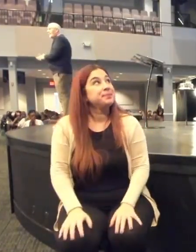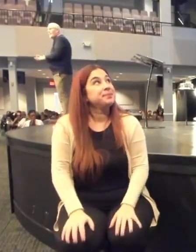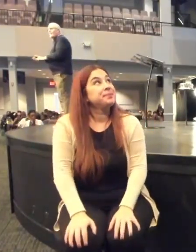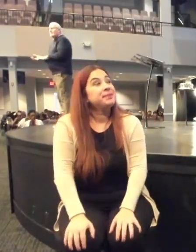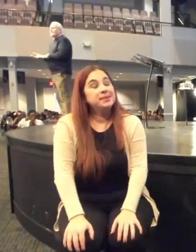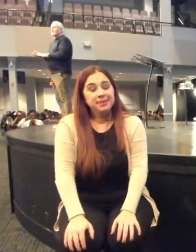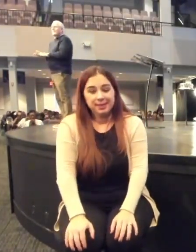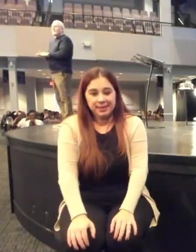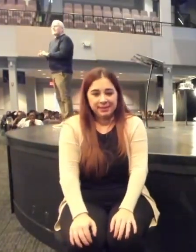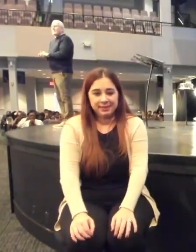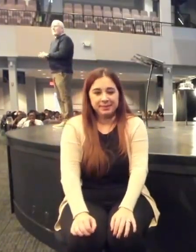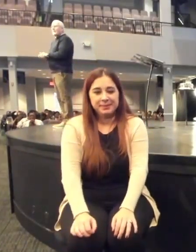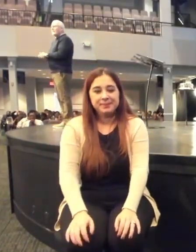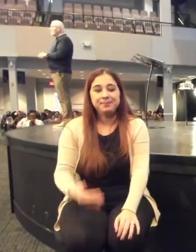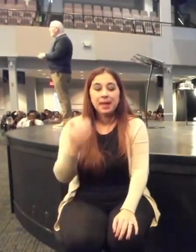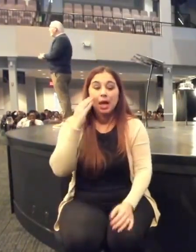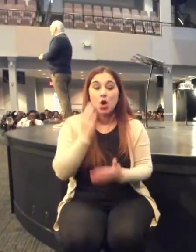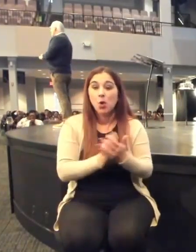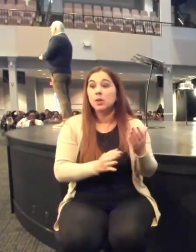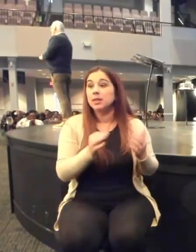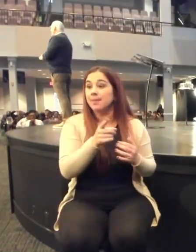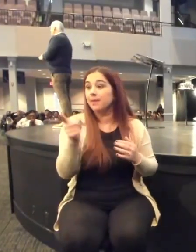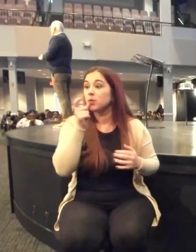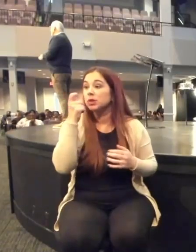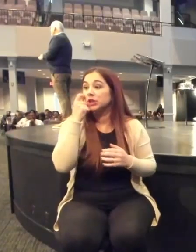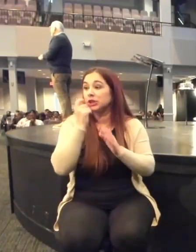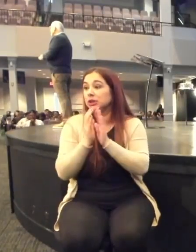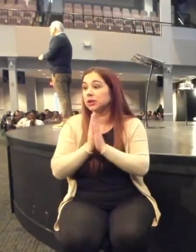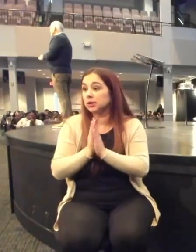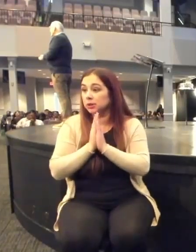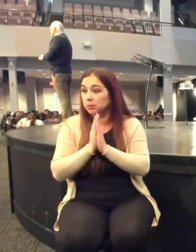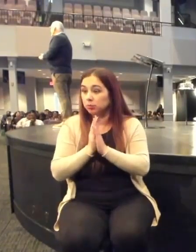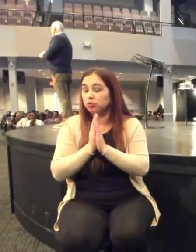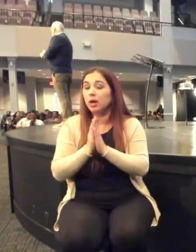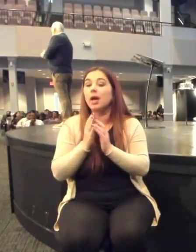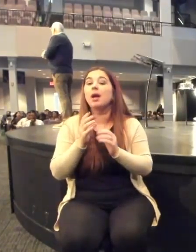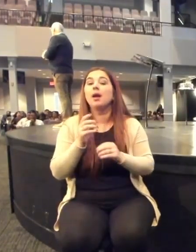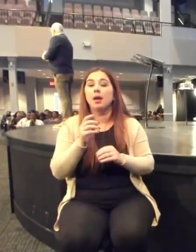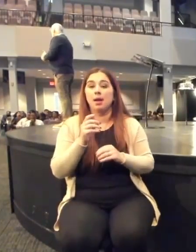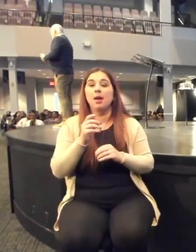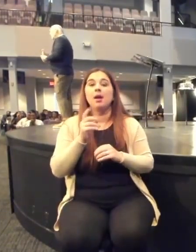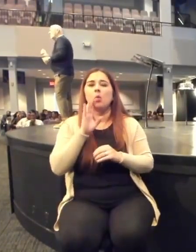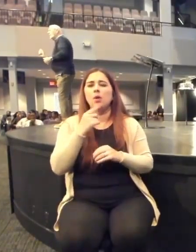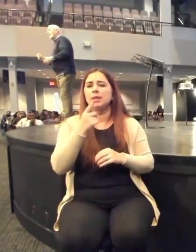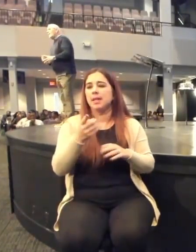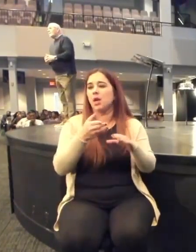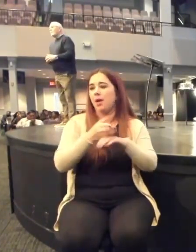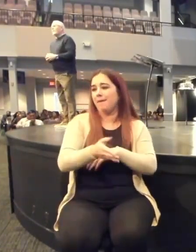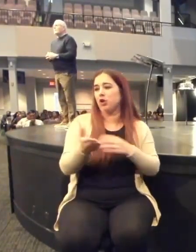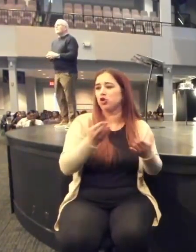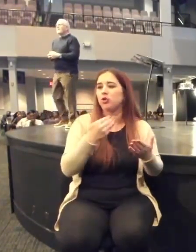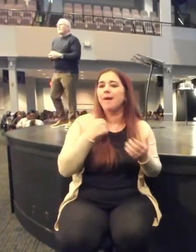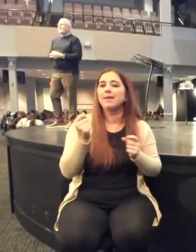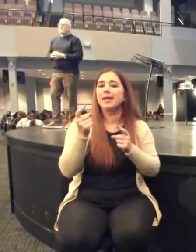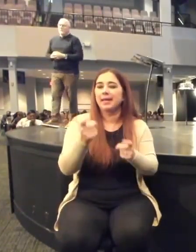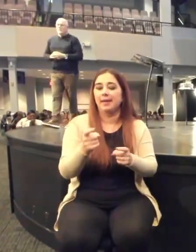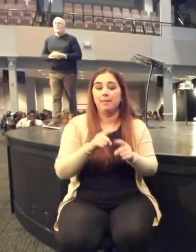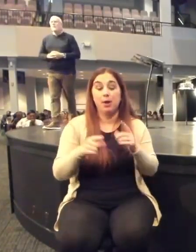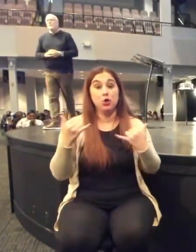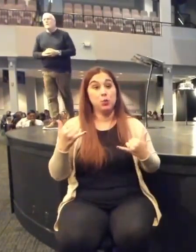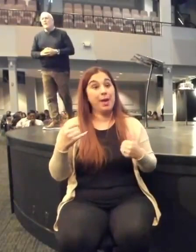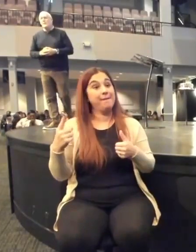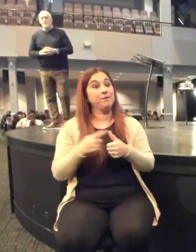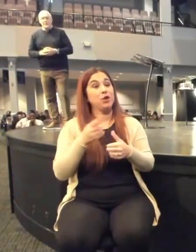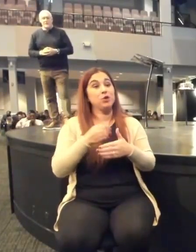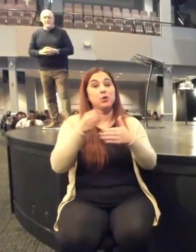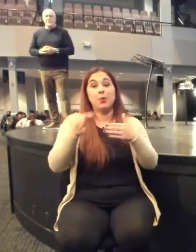I know there are some of you that prayed that prayer, and at the end of the service, I'll tell you more about a gift that we have for you. But today is the first